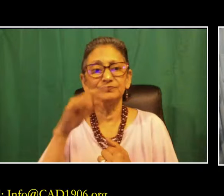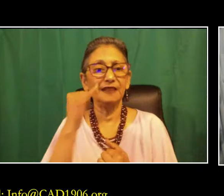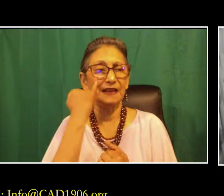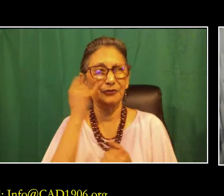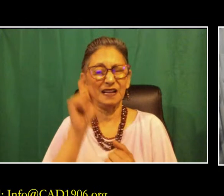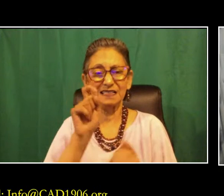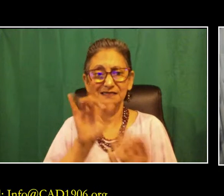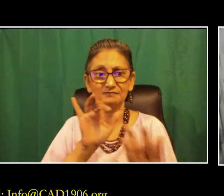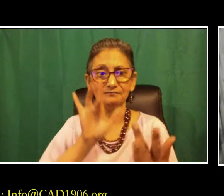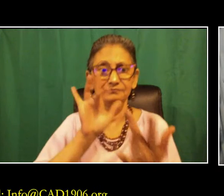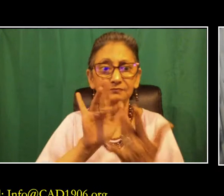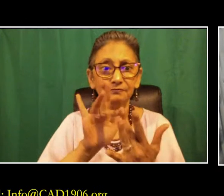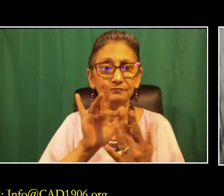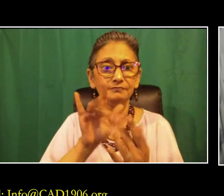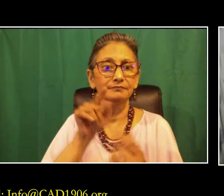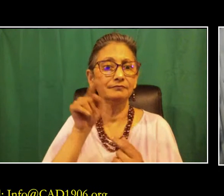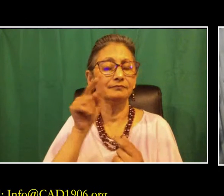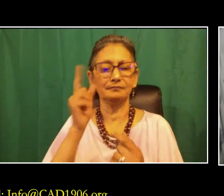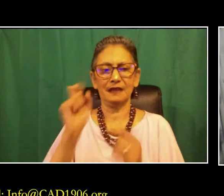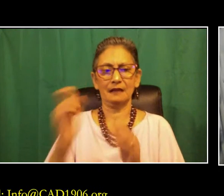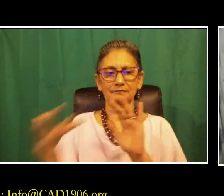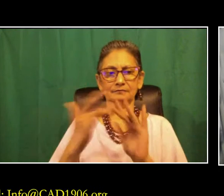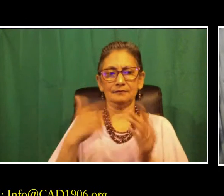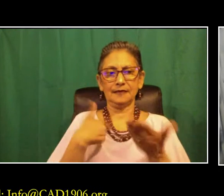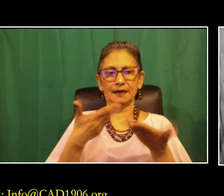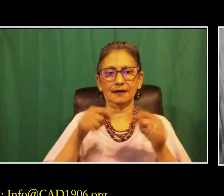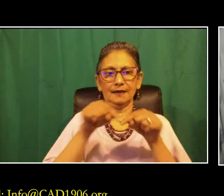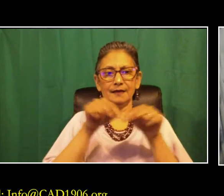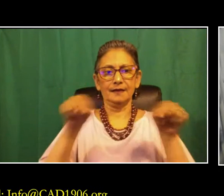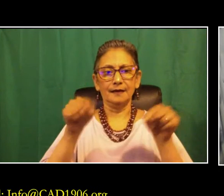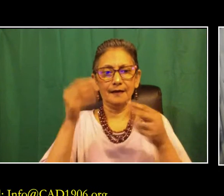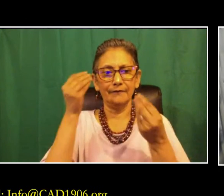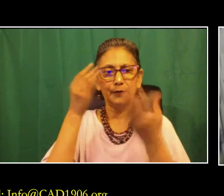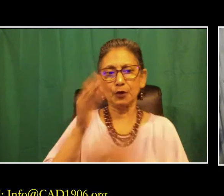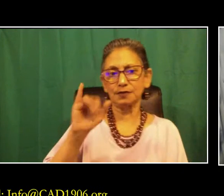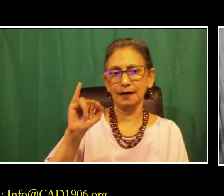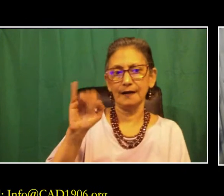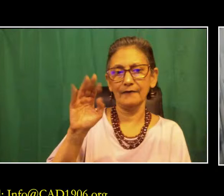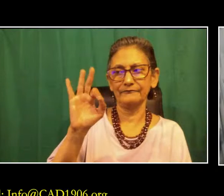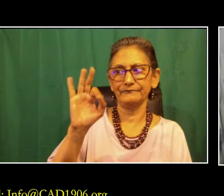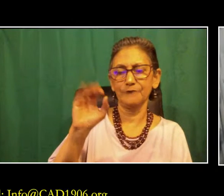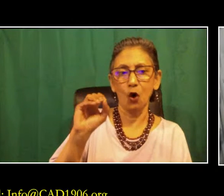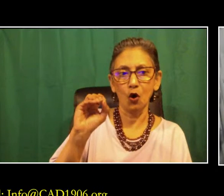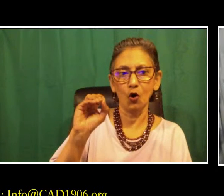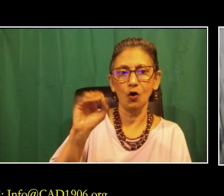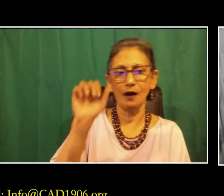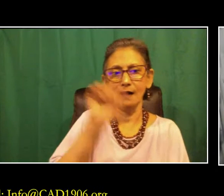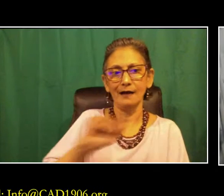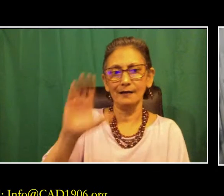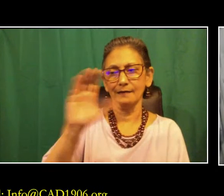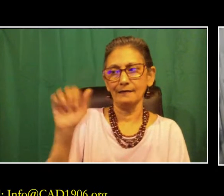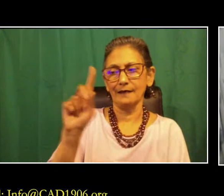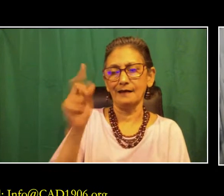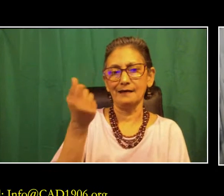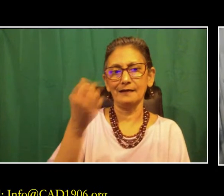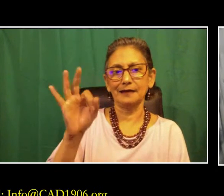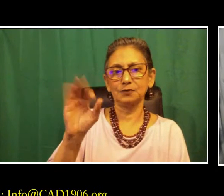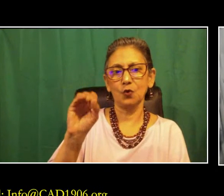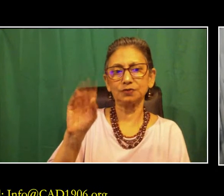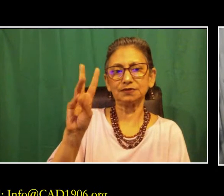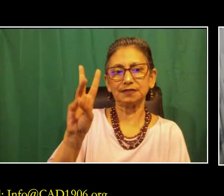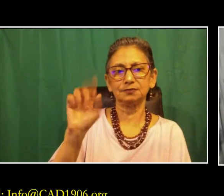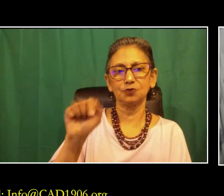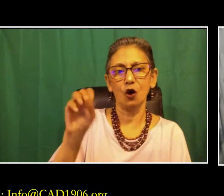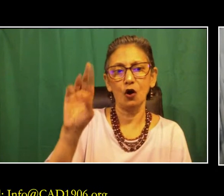deep gratitude to you, to our audience. If you need to be in touch, please contact us through this